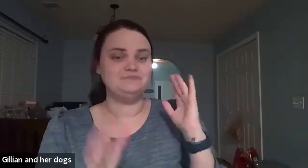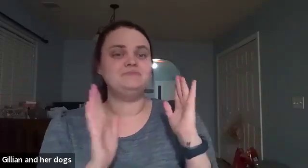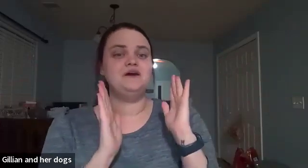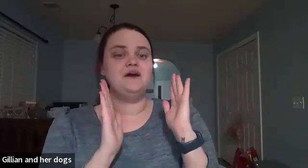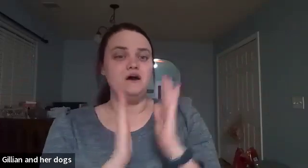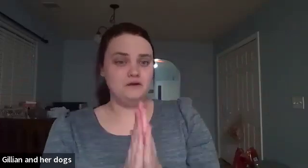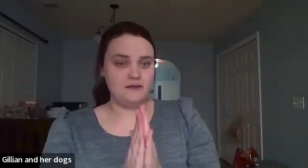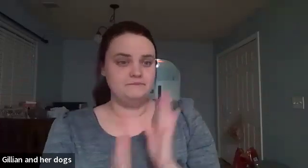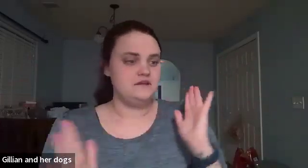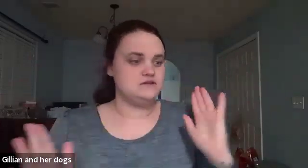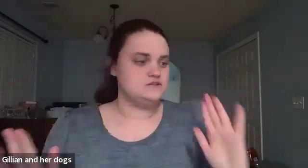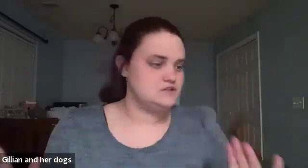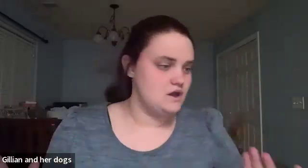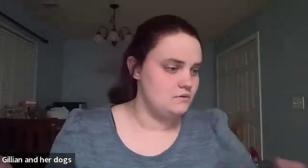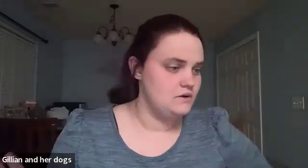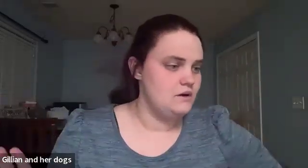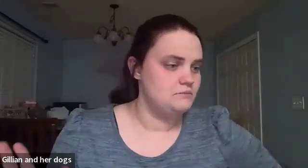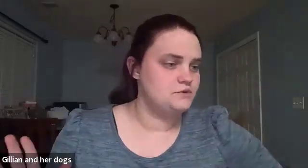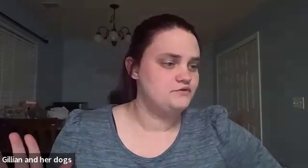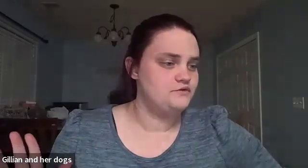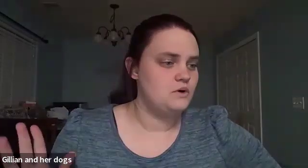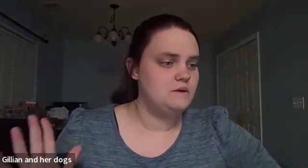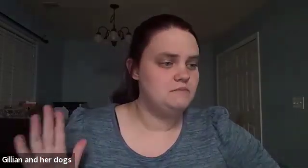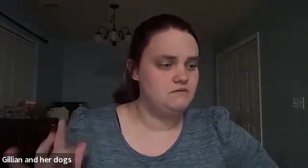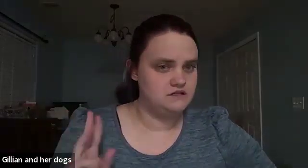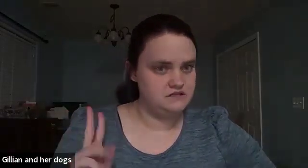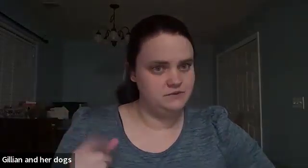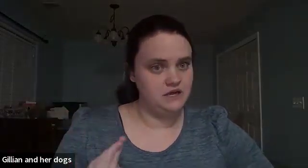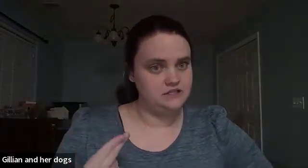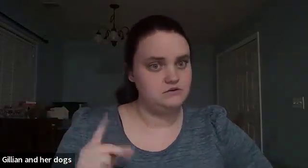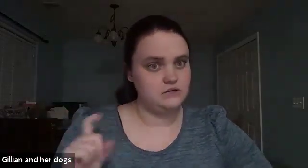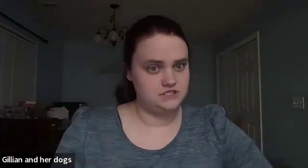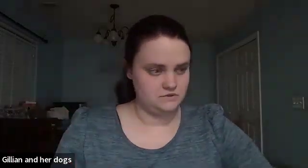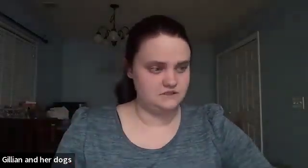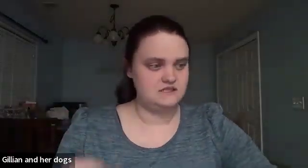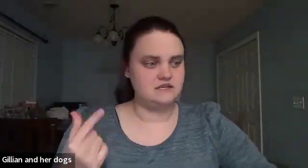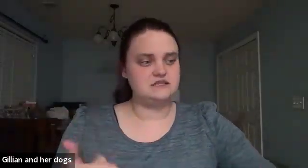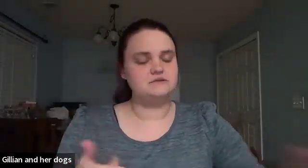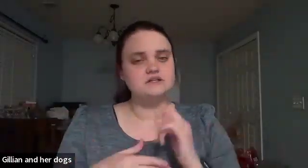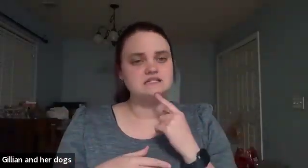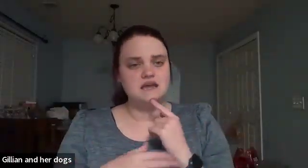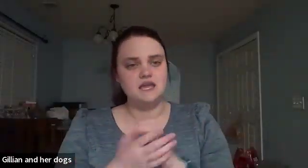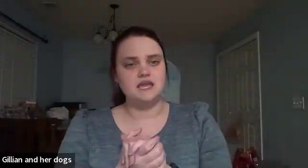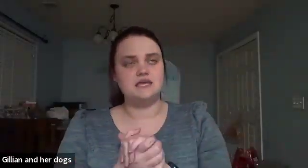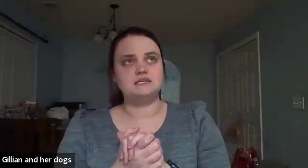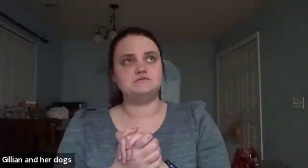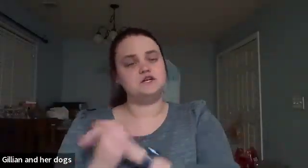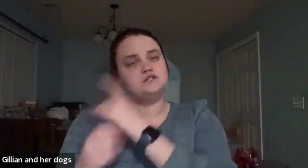year. Okay. So before we move on to the WH question words, the next thing I was going to say is we're going to do